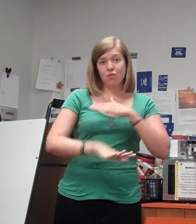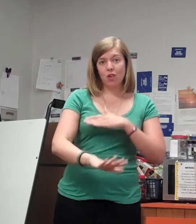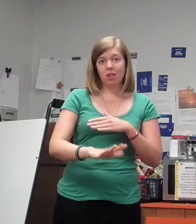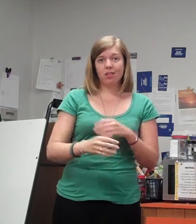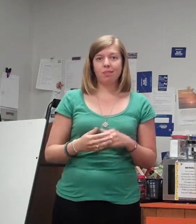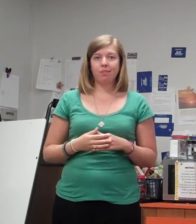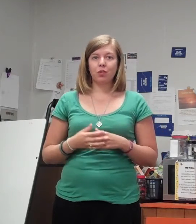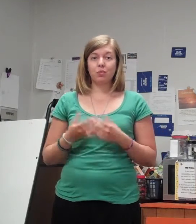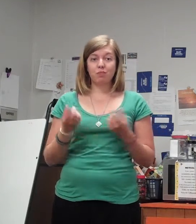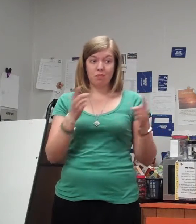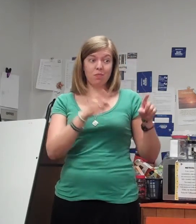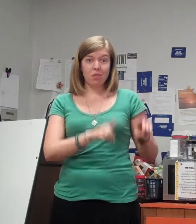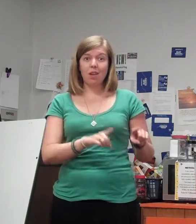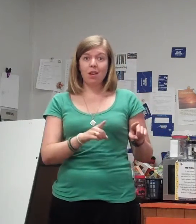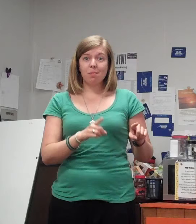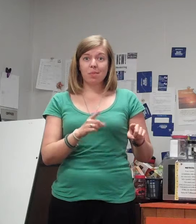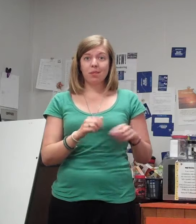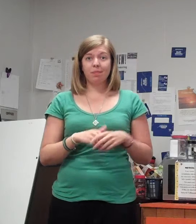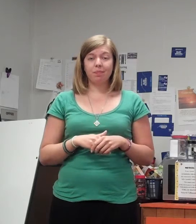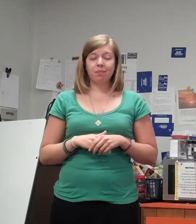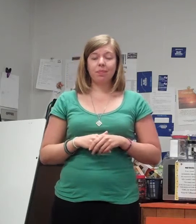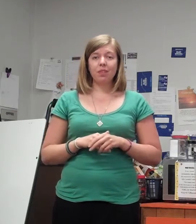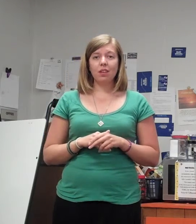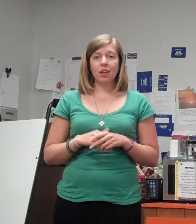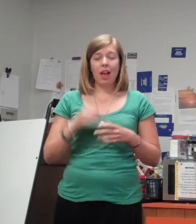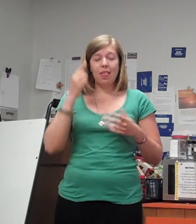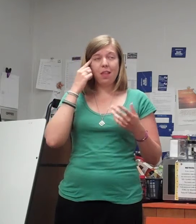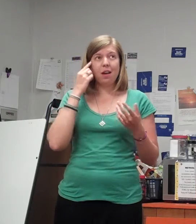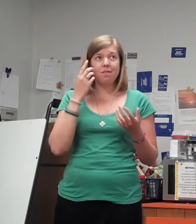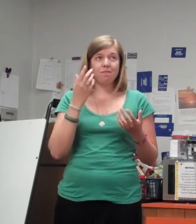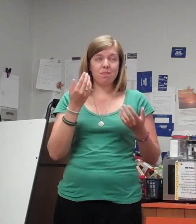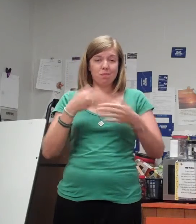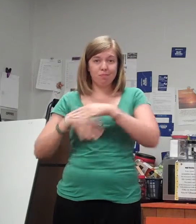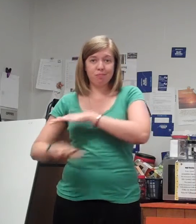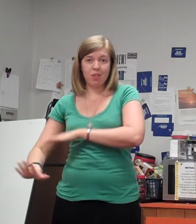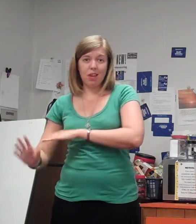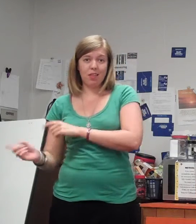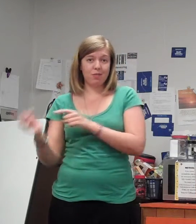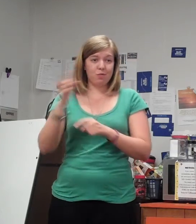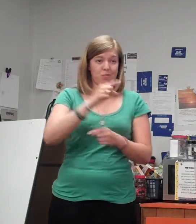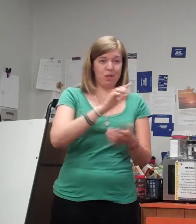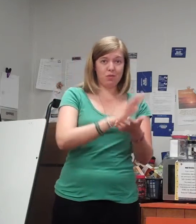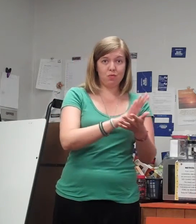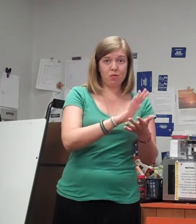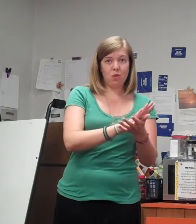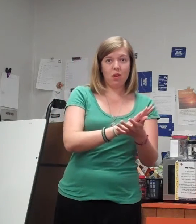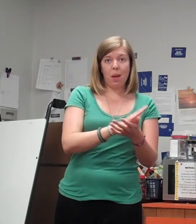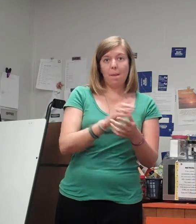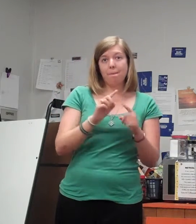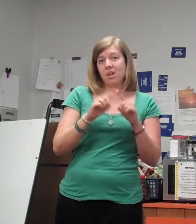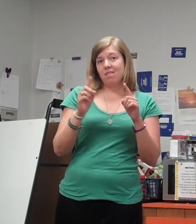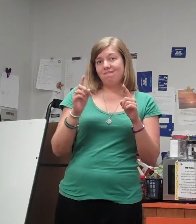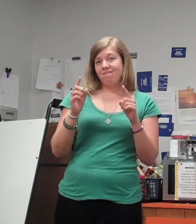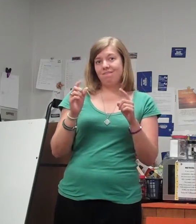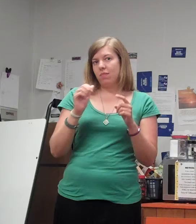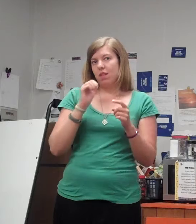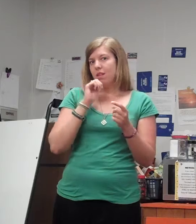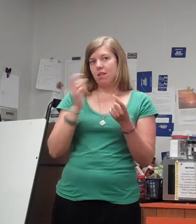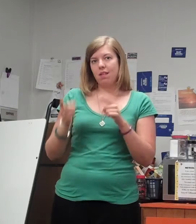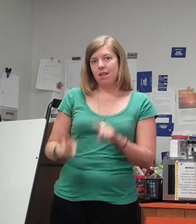baby, thought I'd have that baby and go right back to my master's program. And that didn't happen because I didn't want to leave my son. I was infatuated with